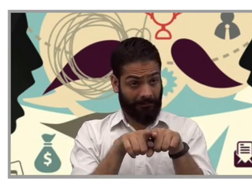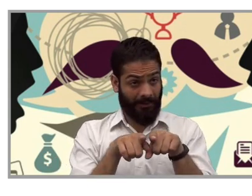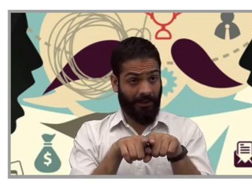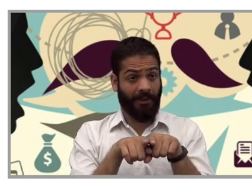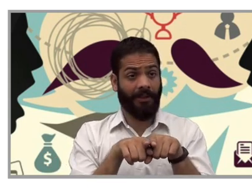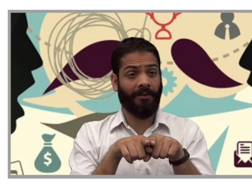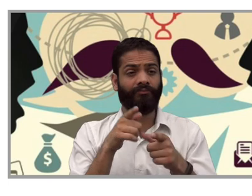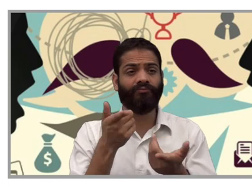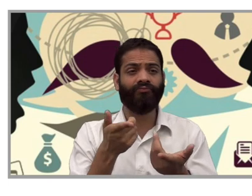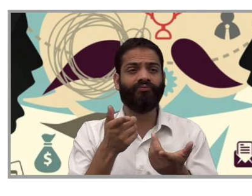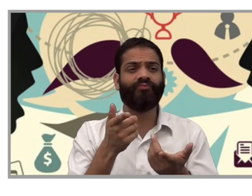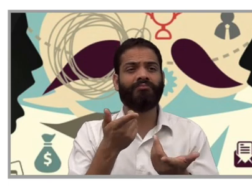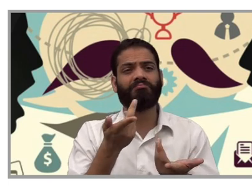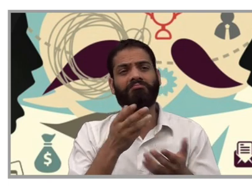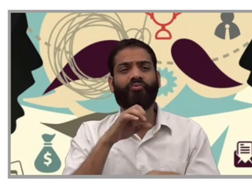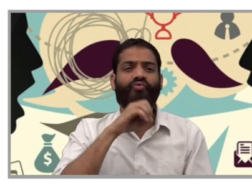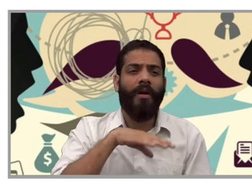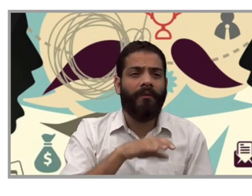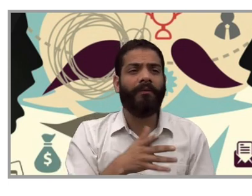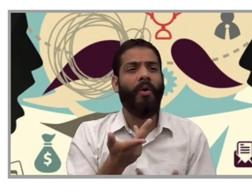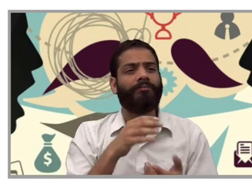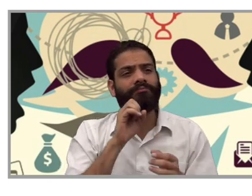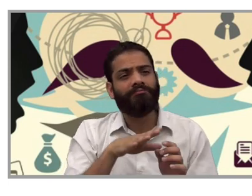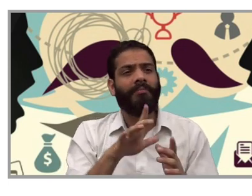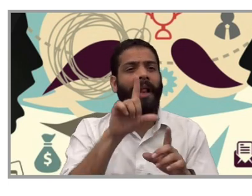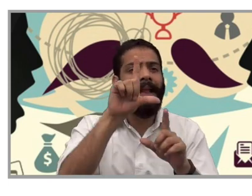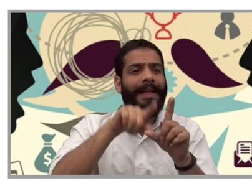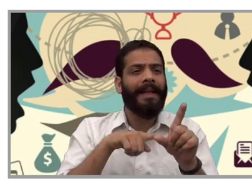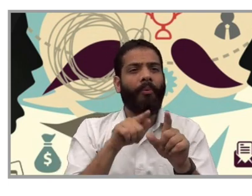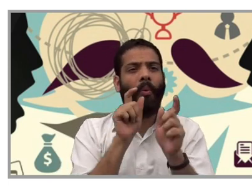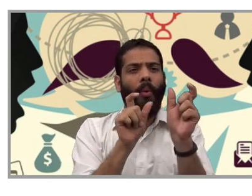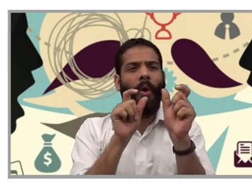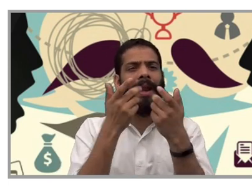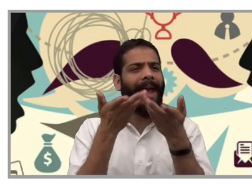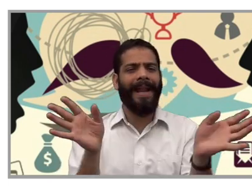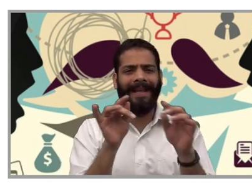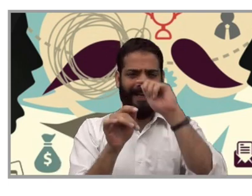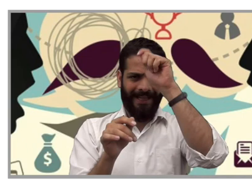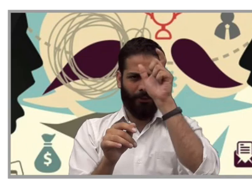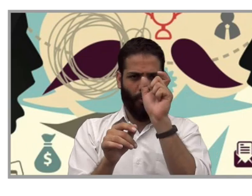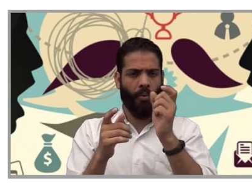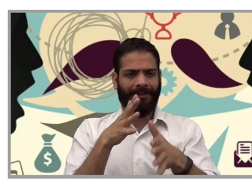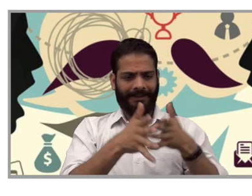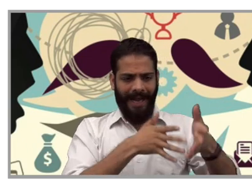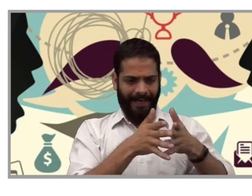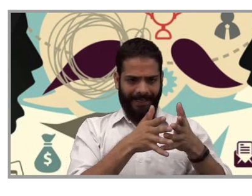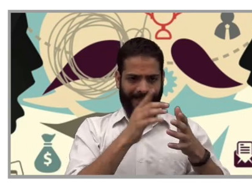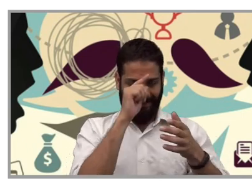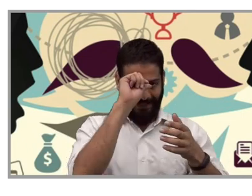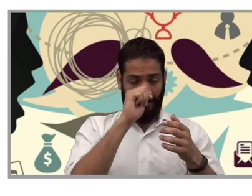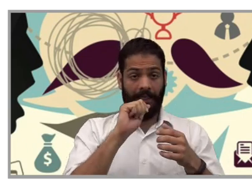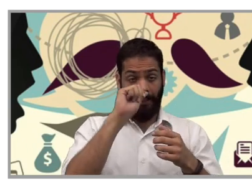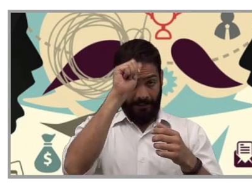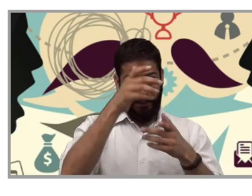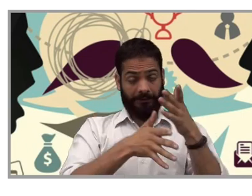classifier boss. Example, typist is a compound of